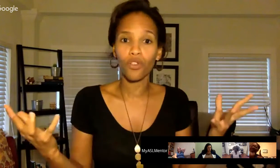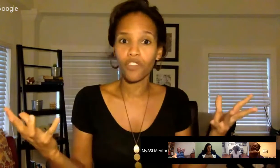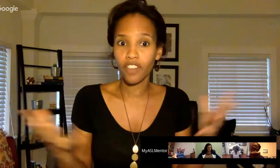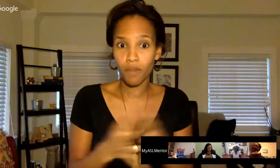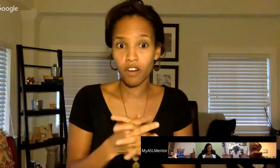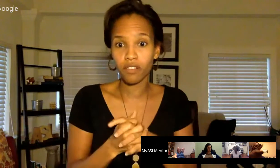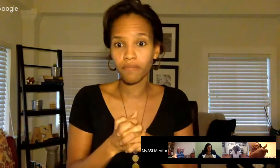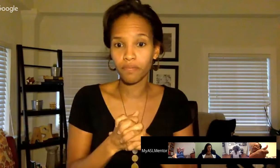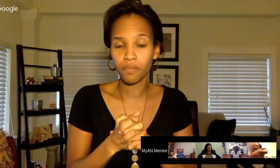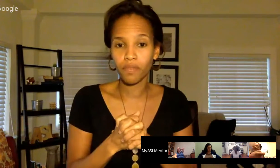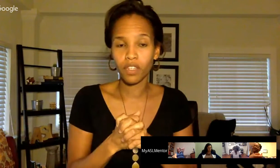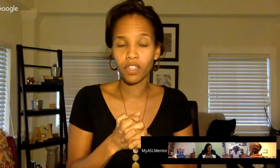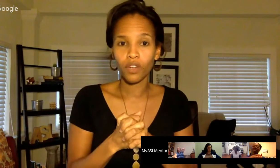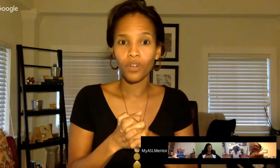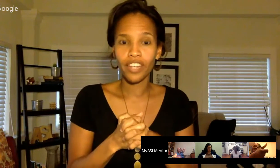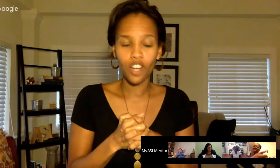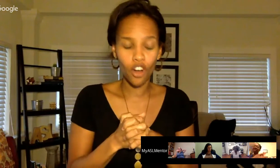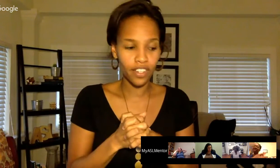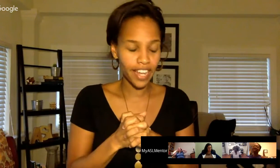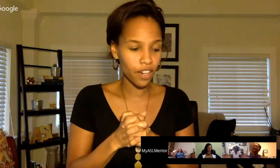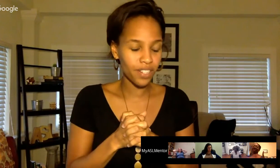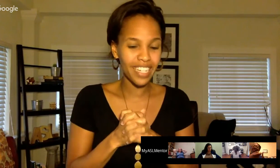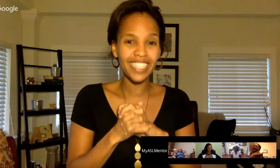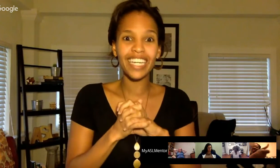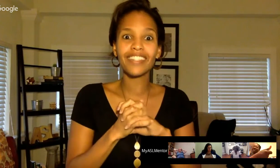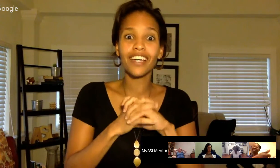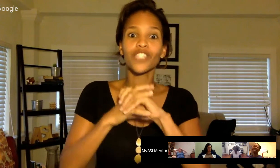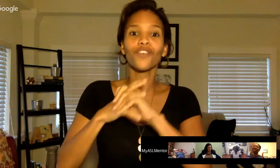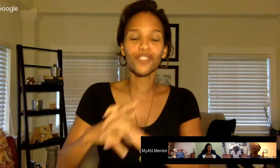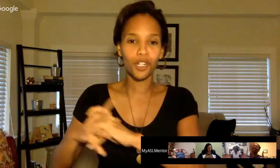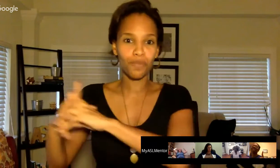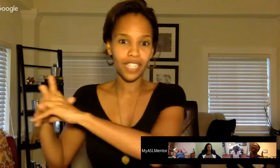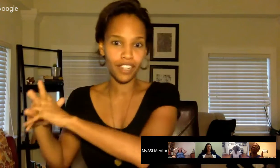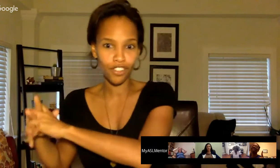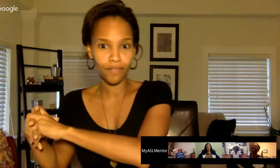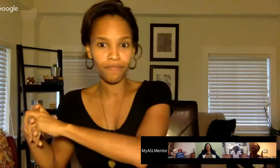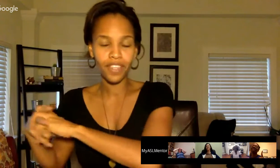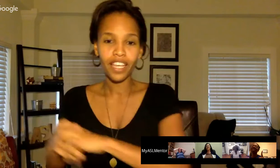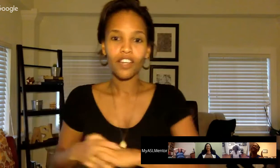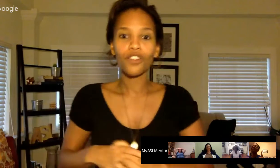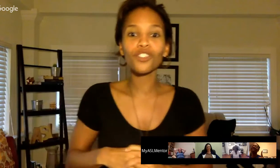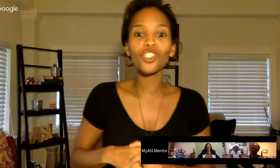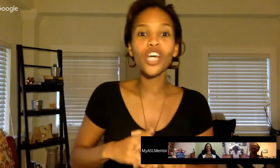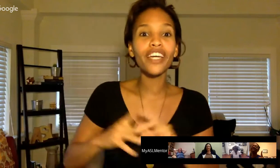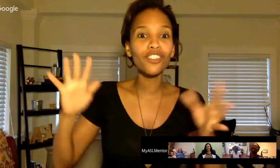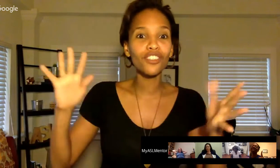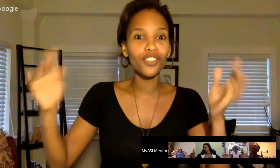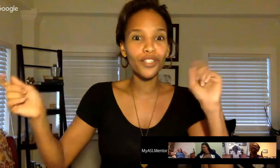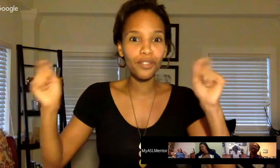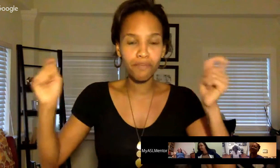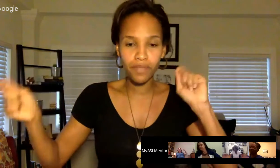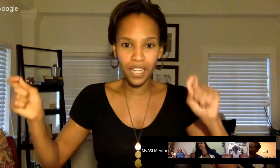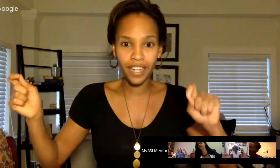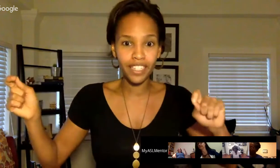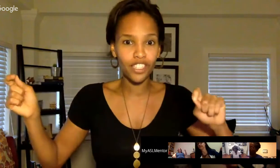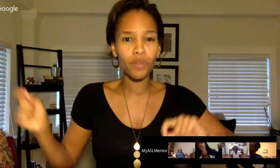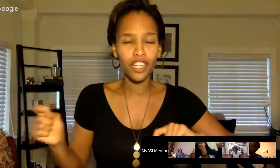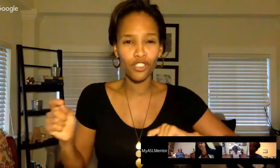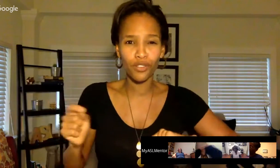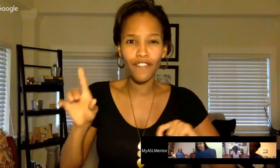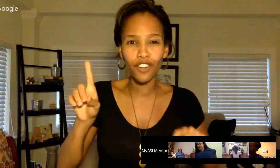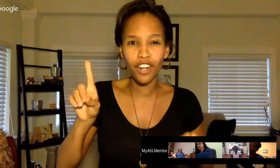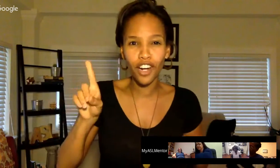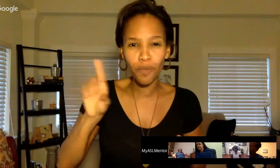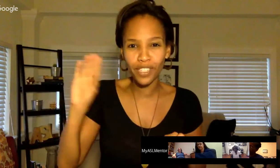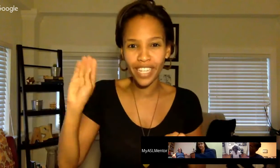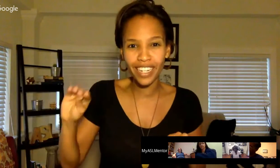that both of them are, what do they call it now? A successful interpretation. There's a change in terms because interpretations